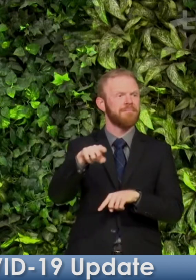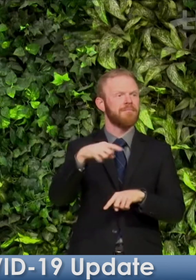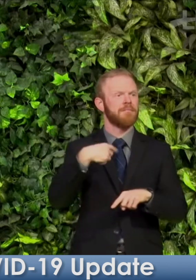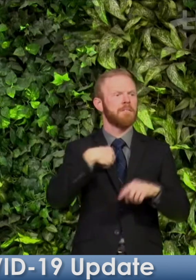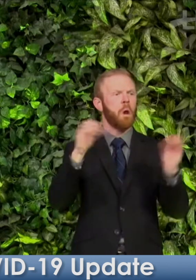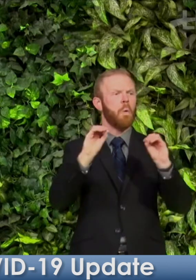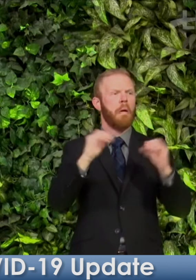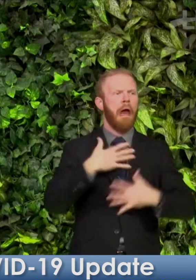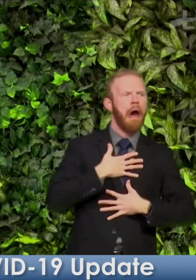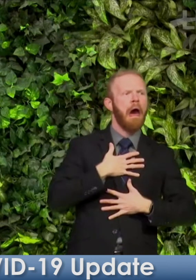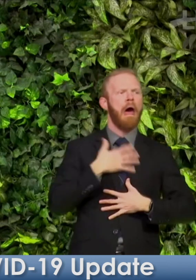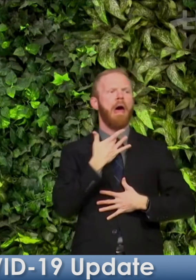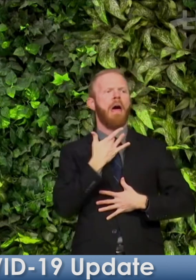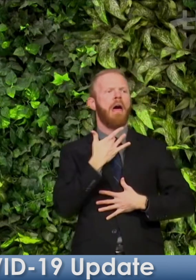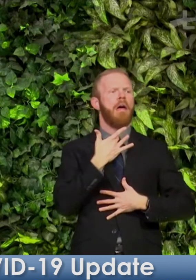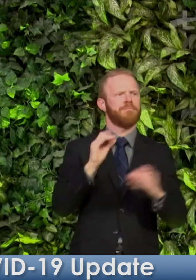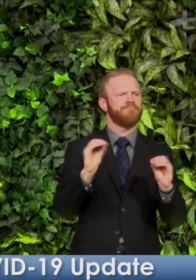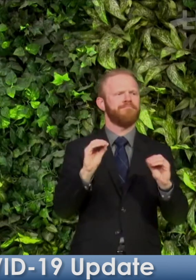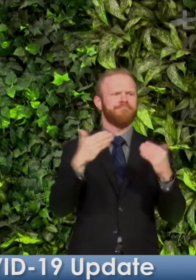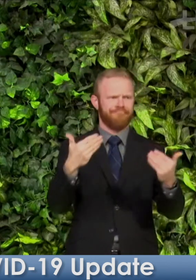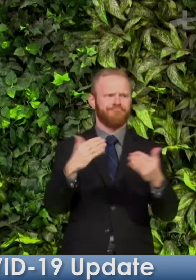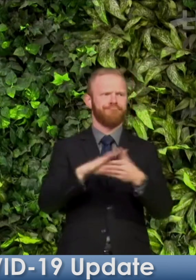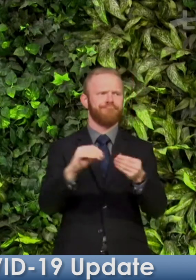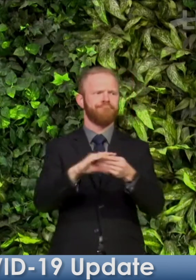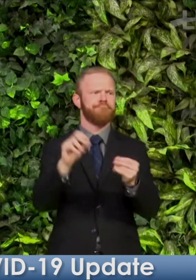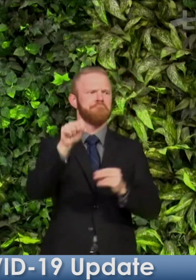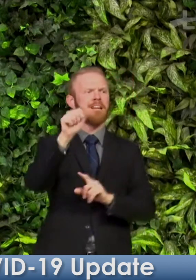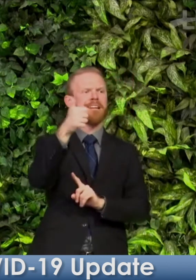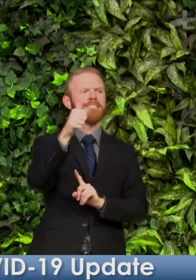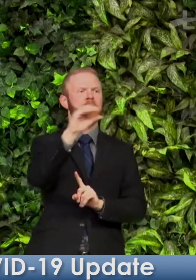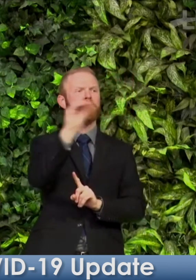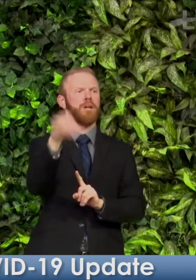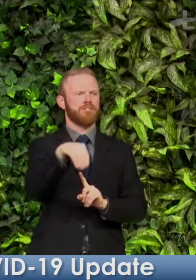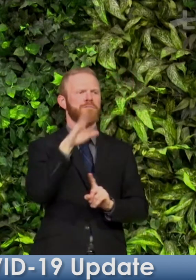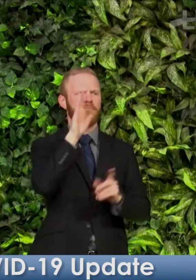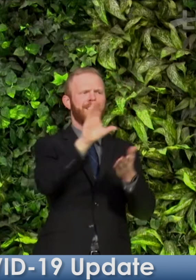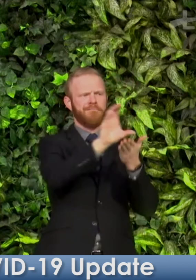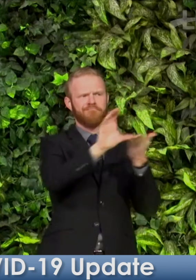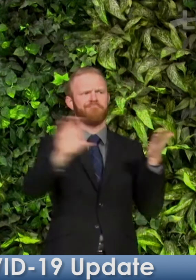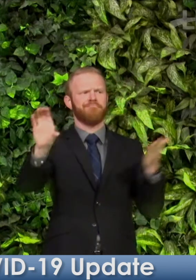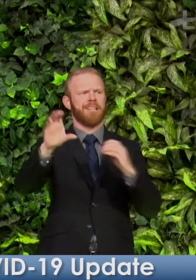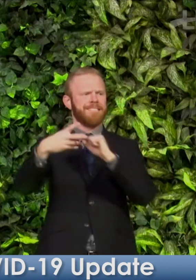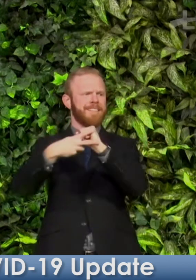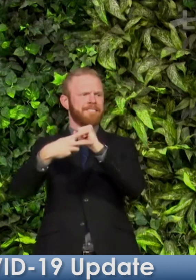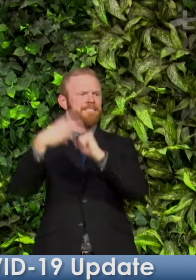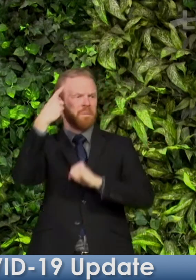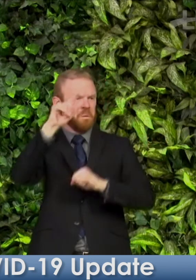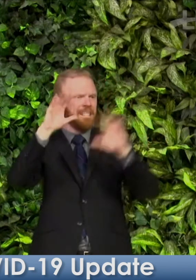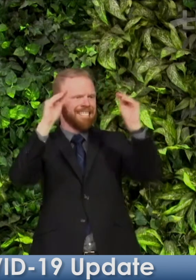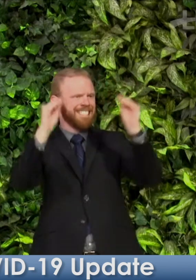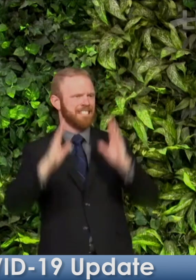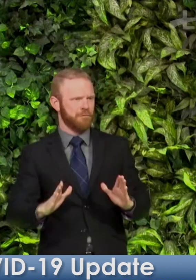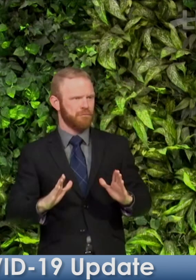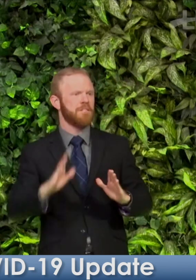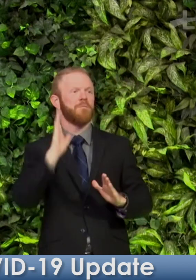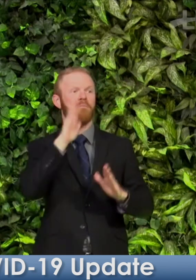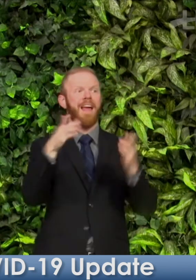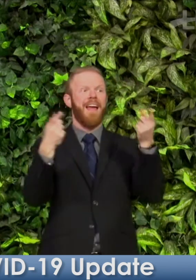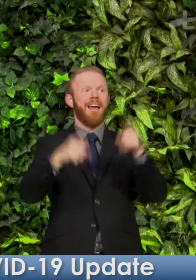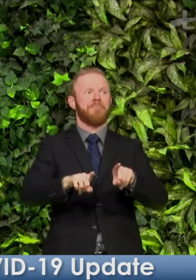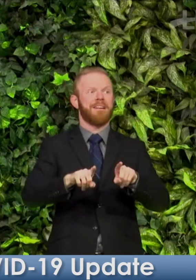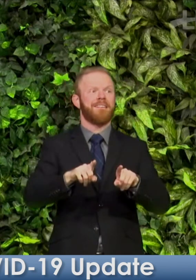set aside. That 10% set aside is going to happen. It's going to happen later this week, the 1st of